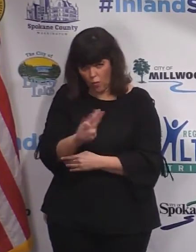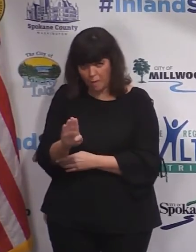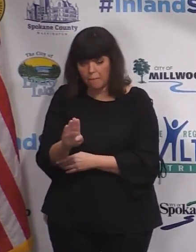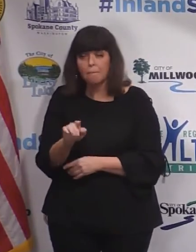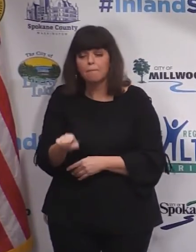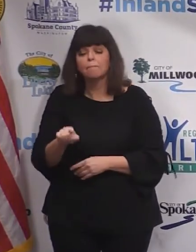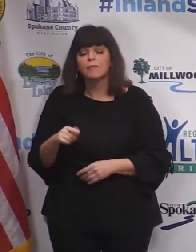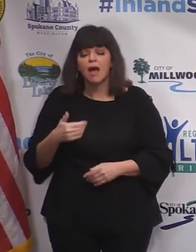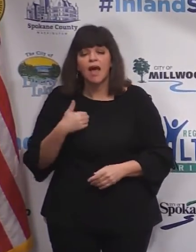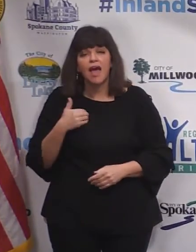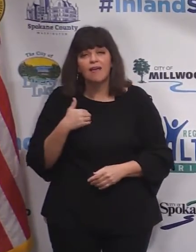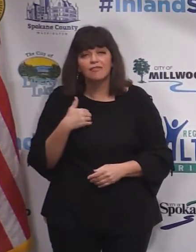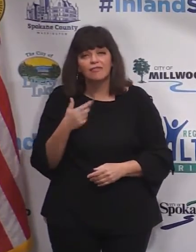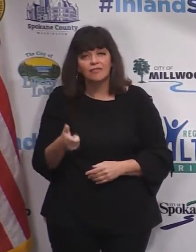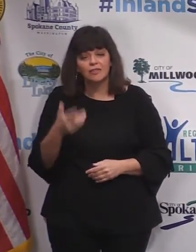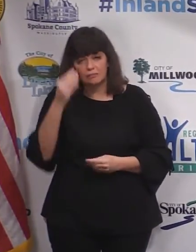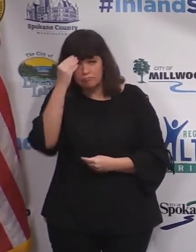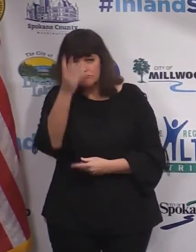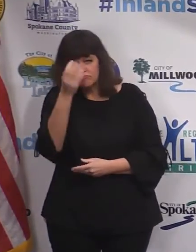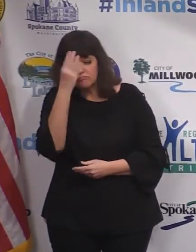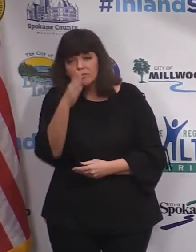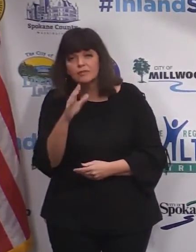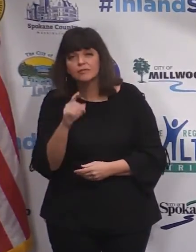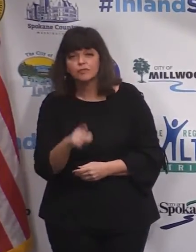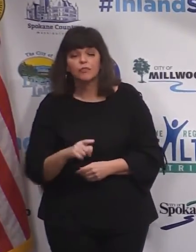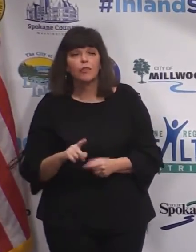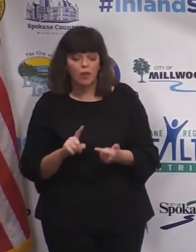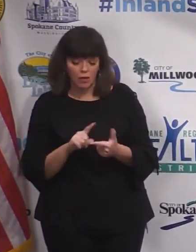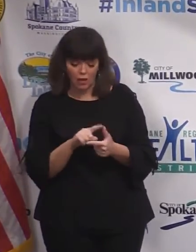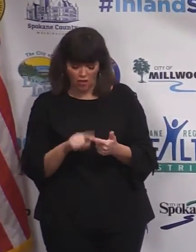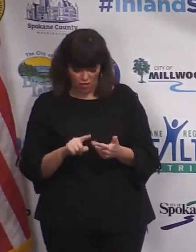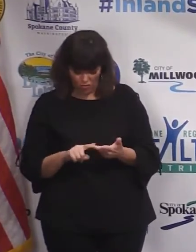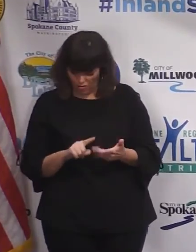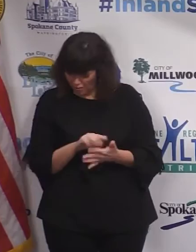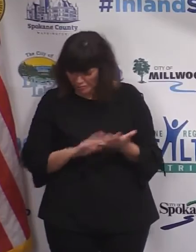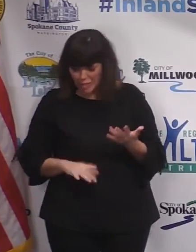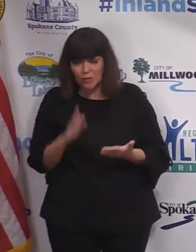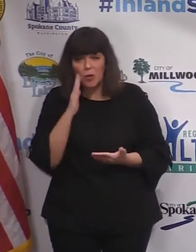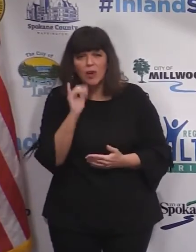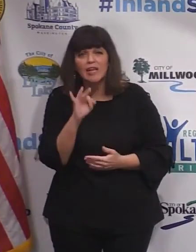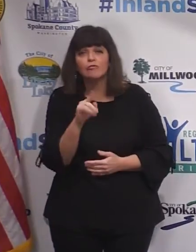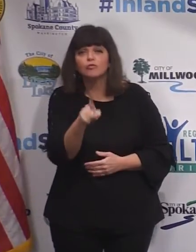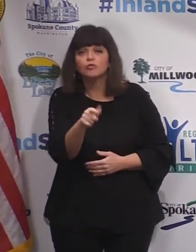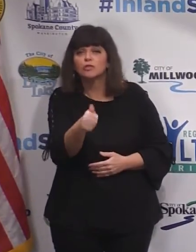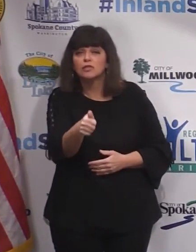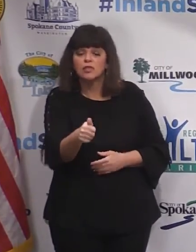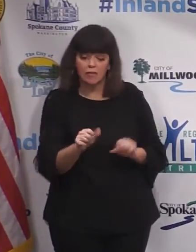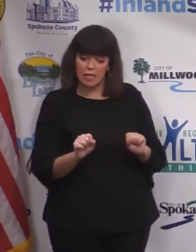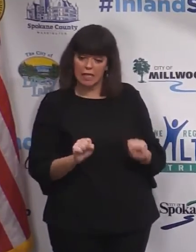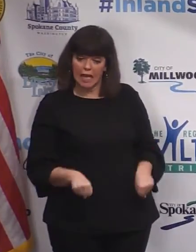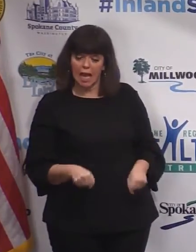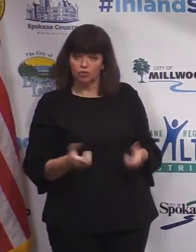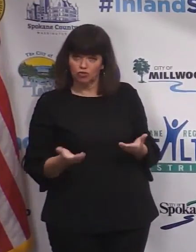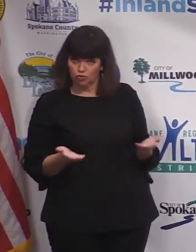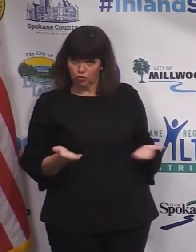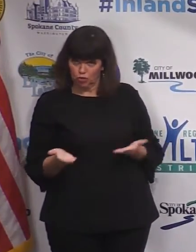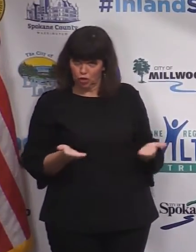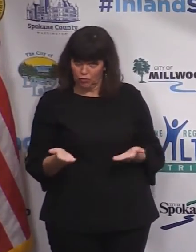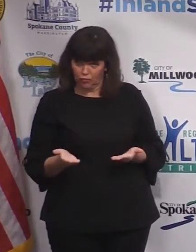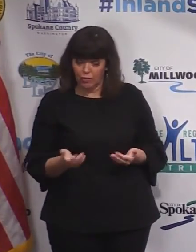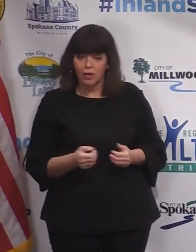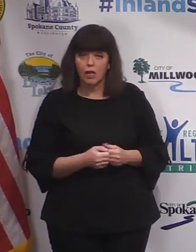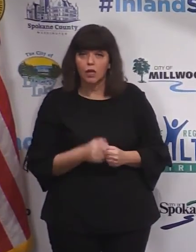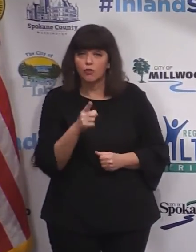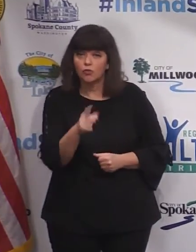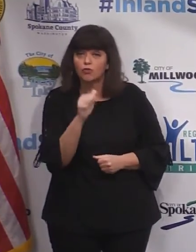community organizations. A food pantry near you, if you are not in an at-risk group and able to serve, undoubtedly would take you up on those